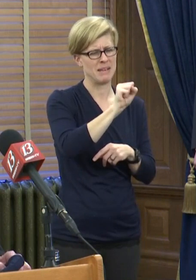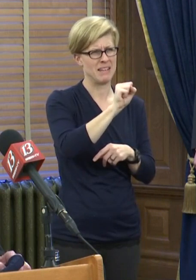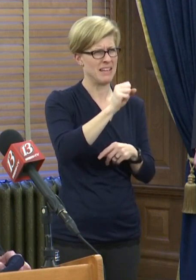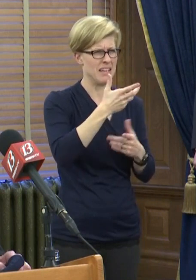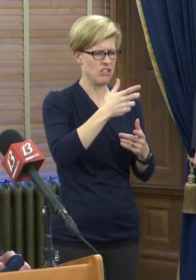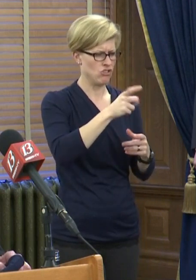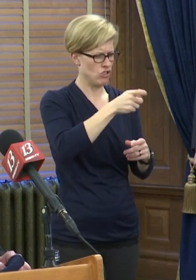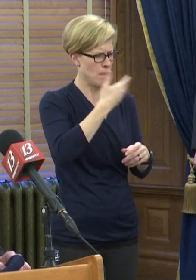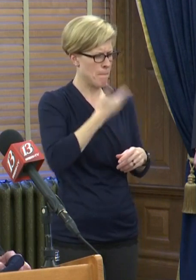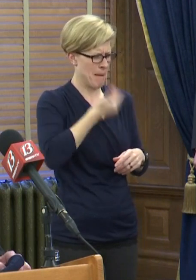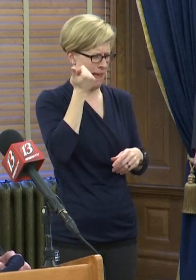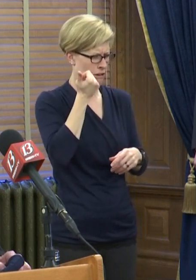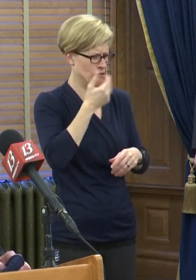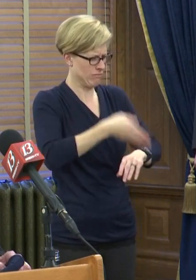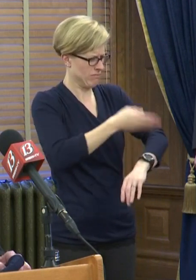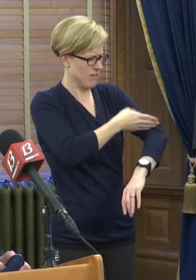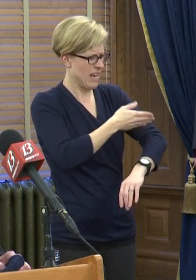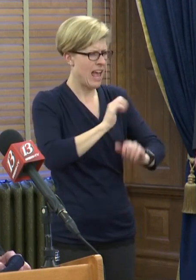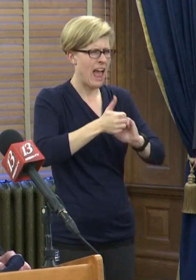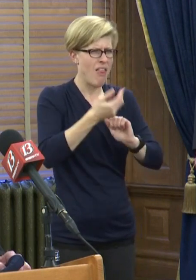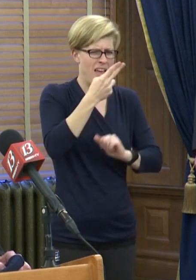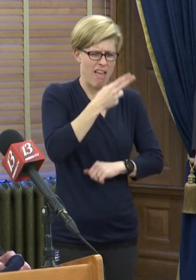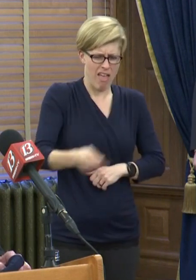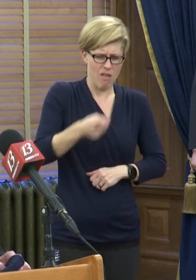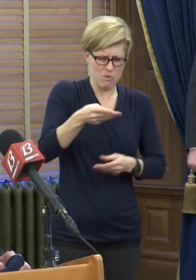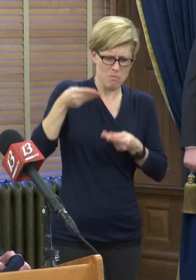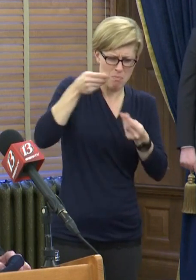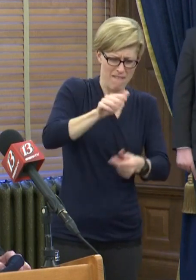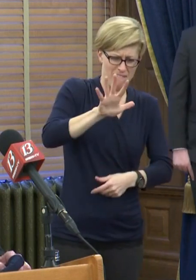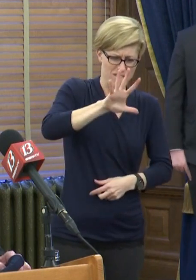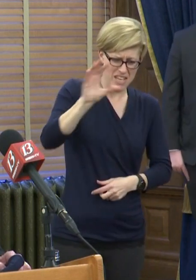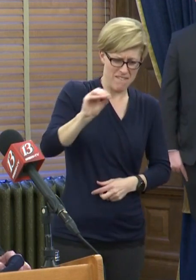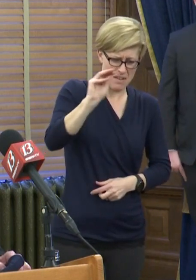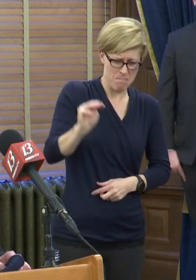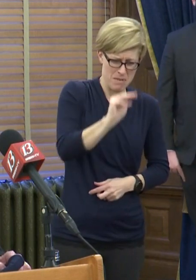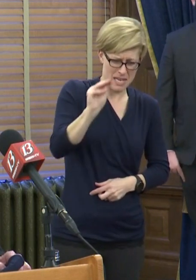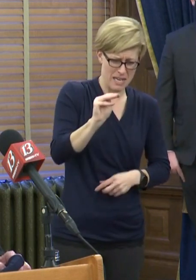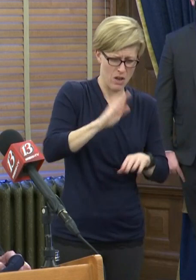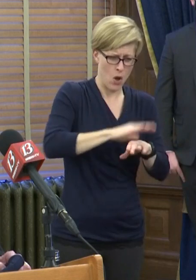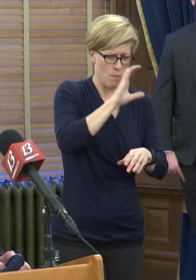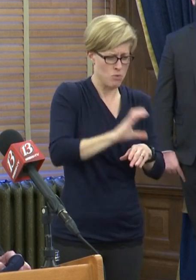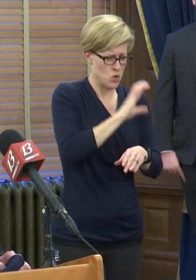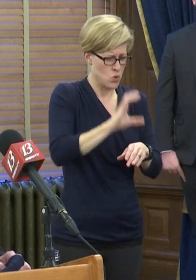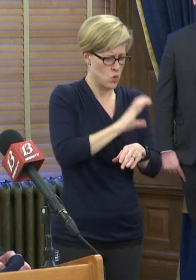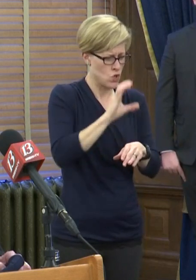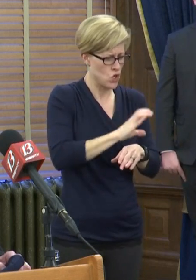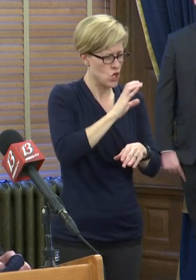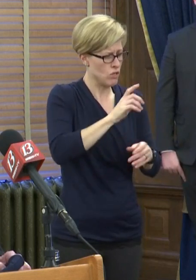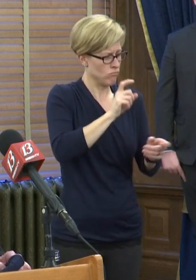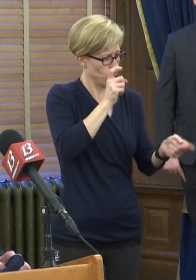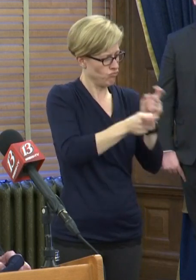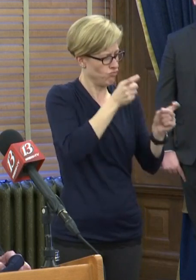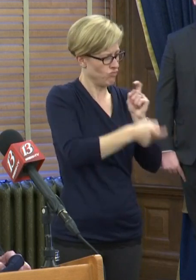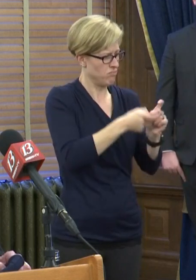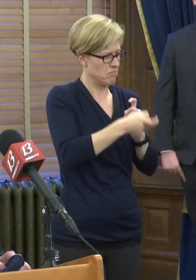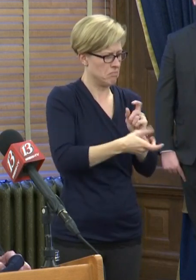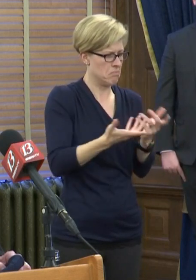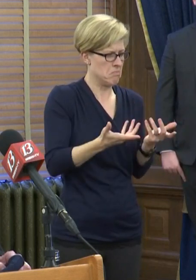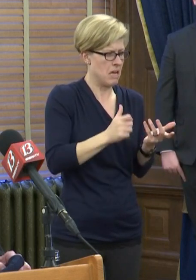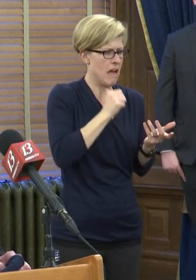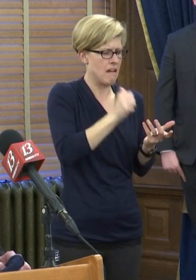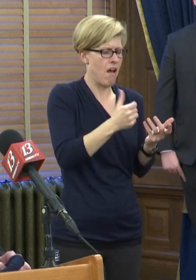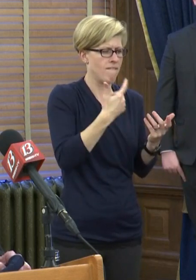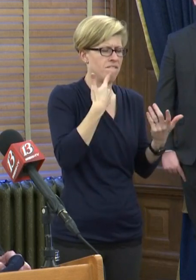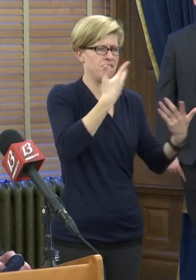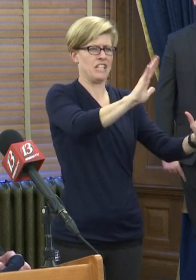is. I mean, how the hell do you spend $50 million on a computer modernization and not get all the way